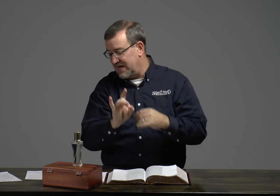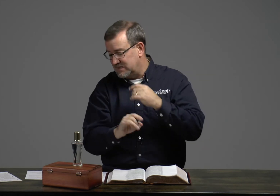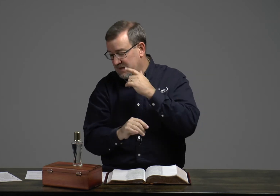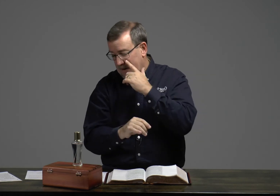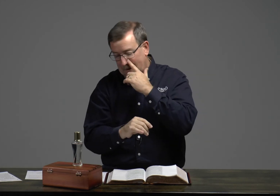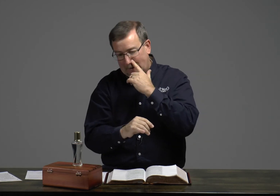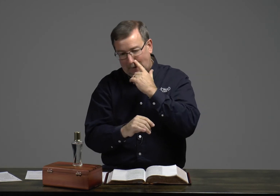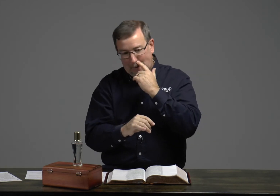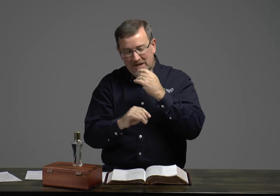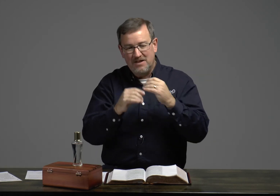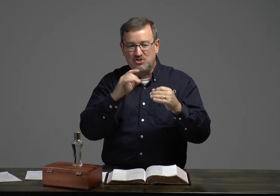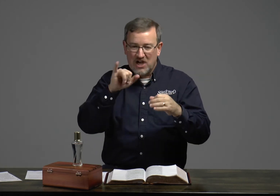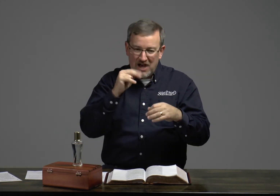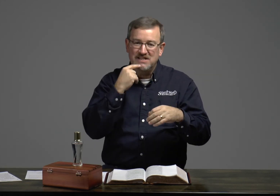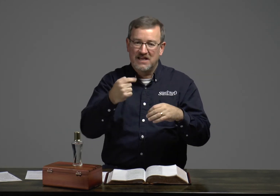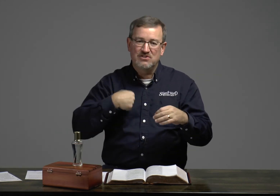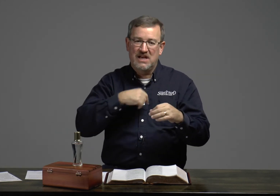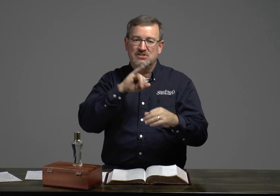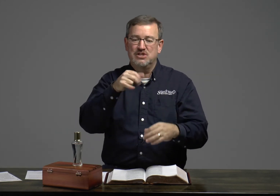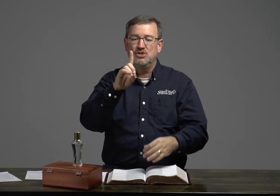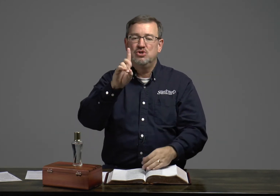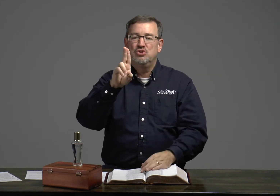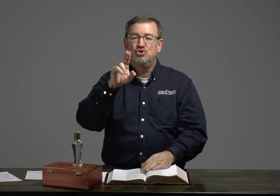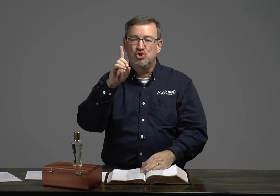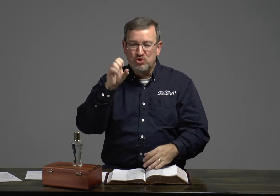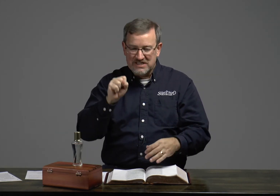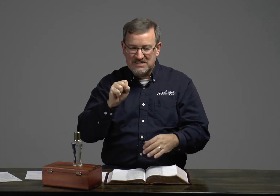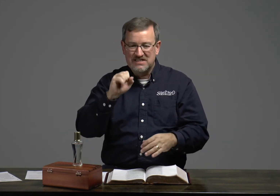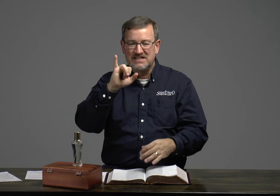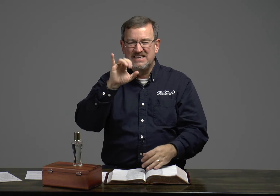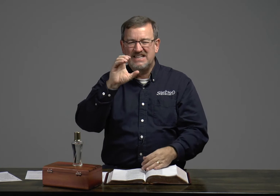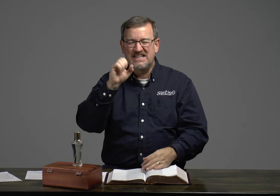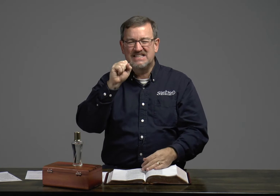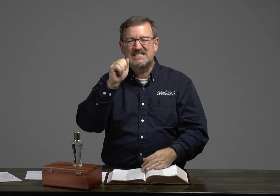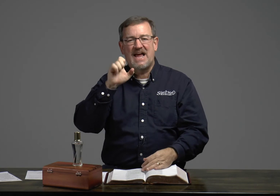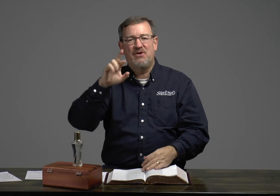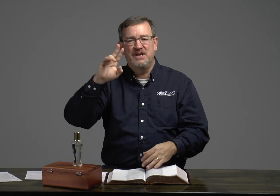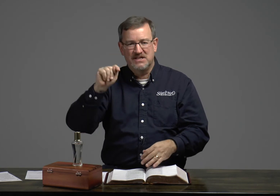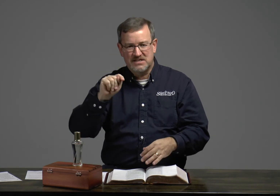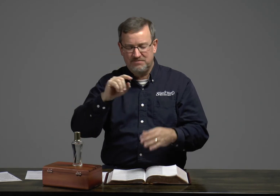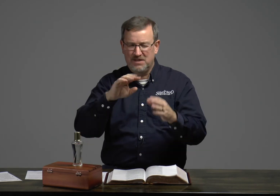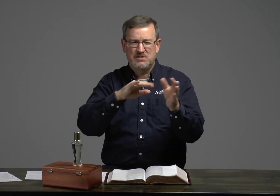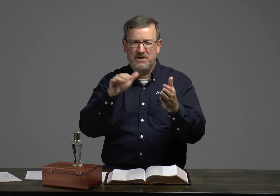8, John tells us that Judas Iscariot, let me spell it